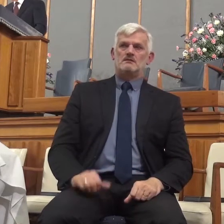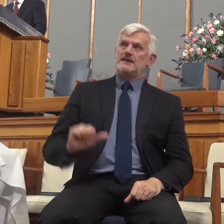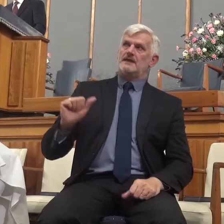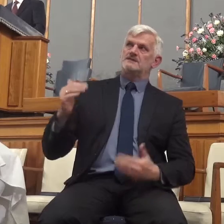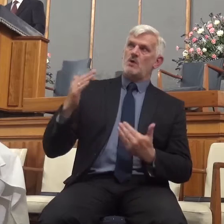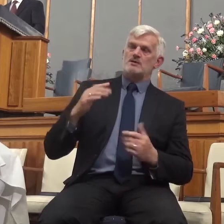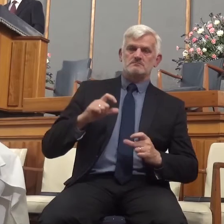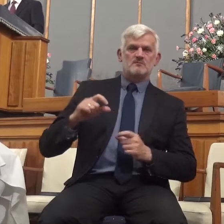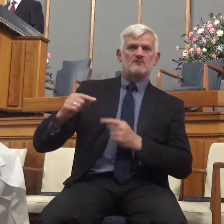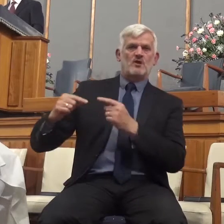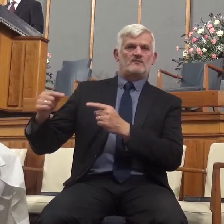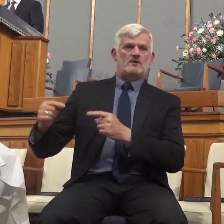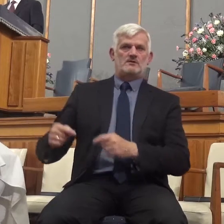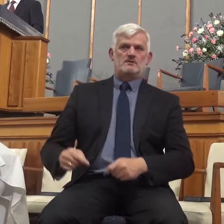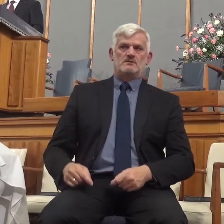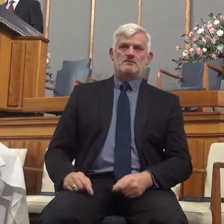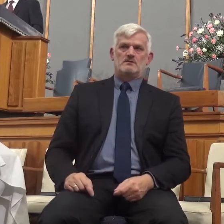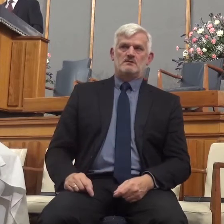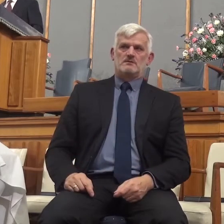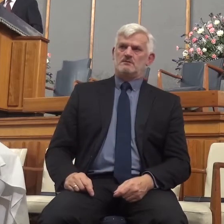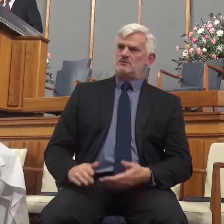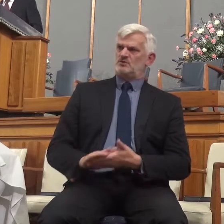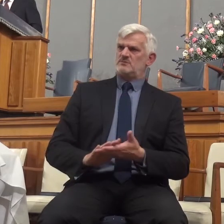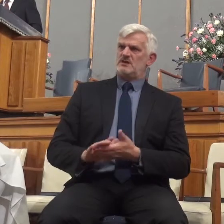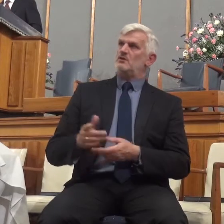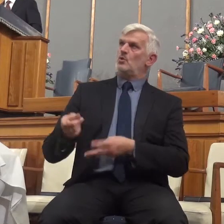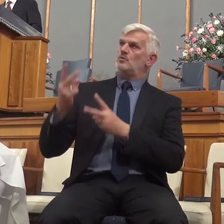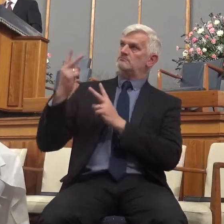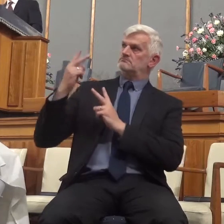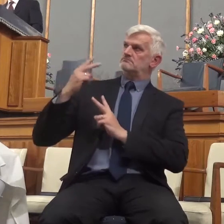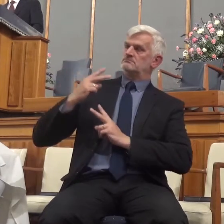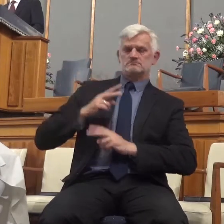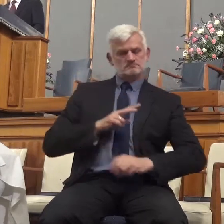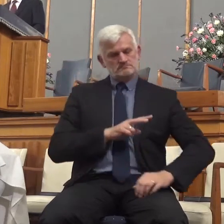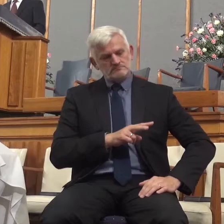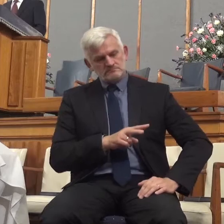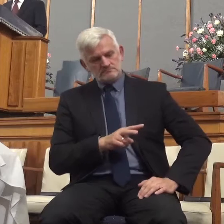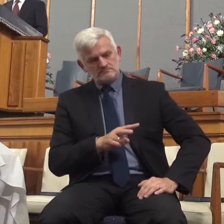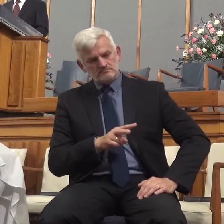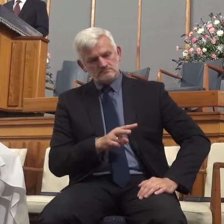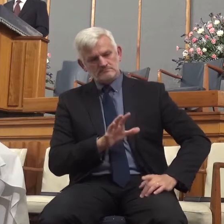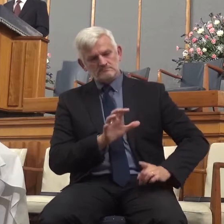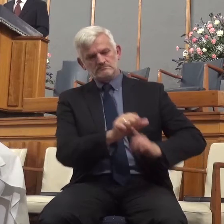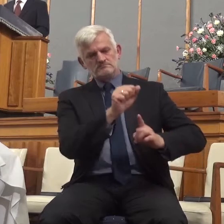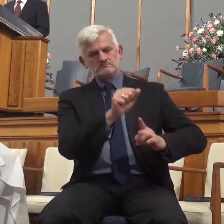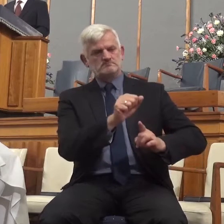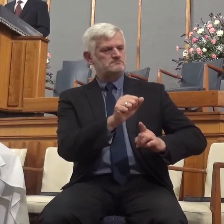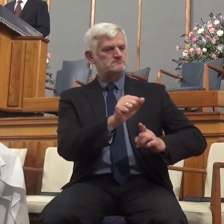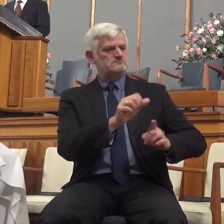endureth forever. He looks down from on high and he marks